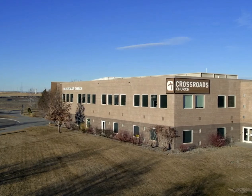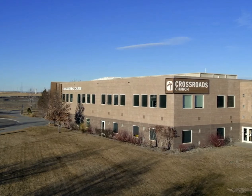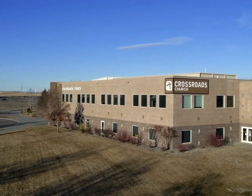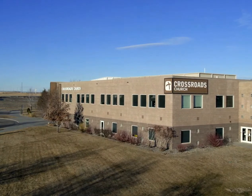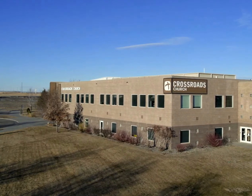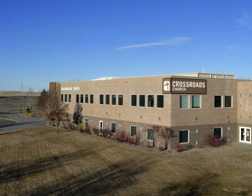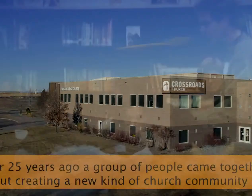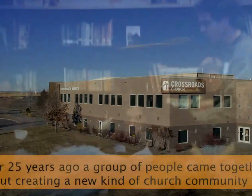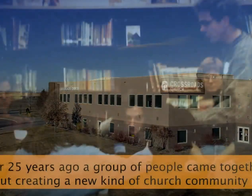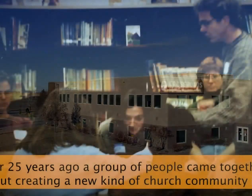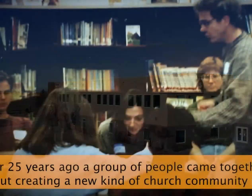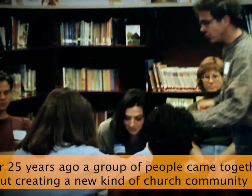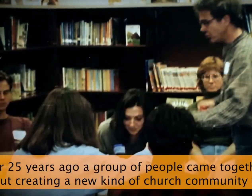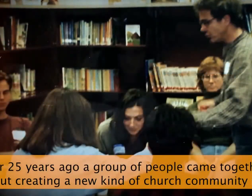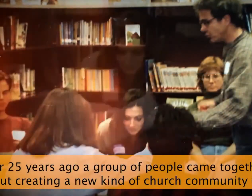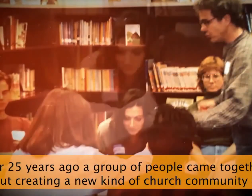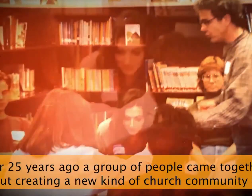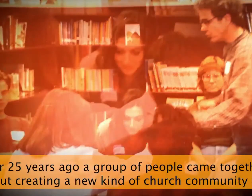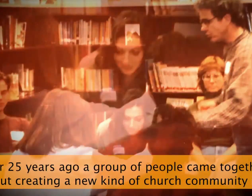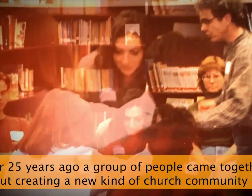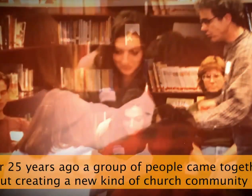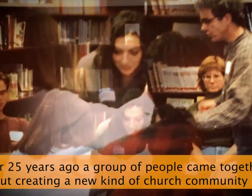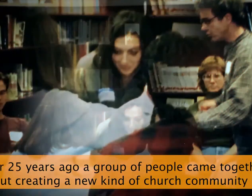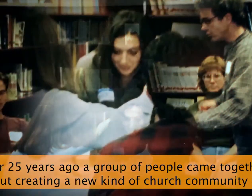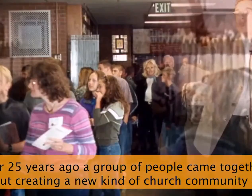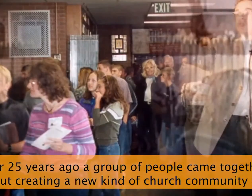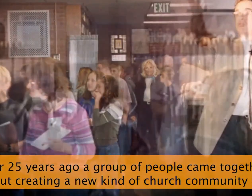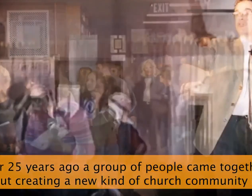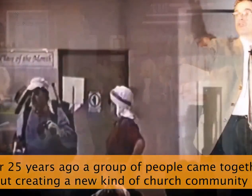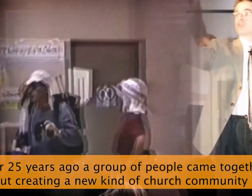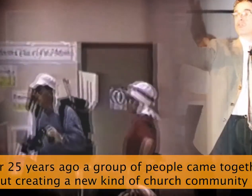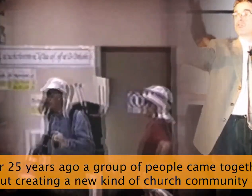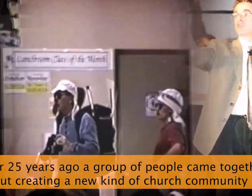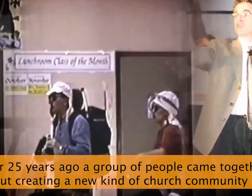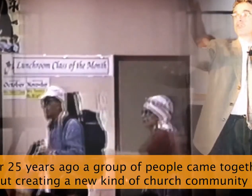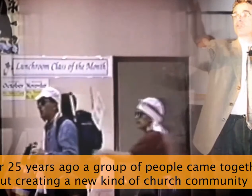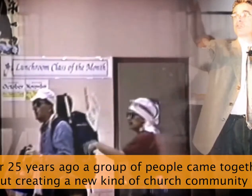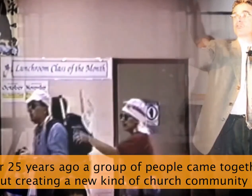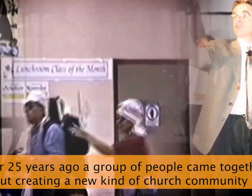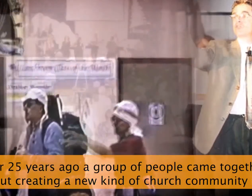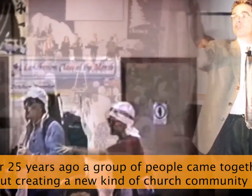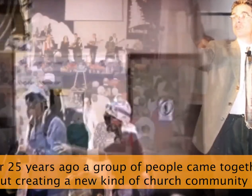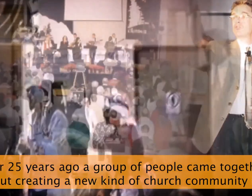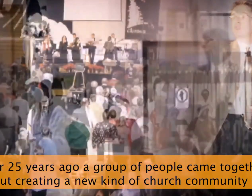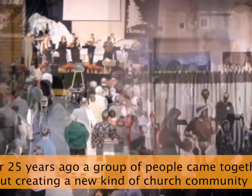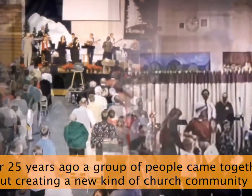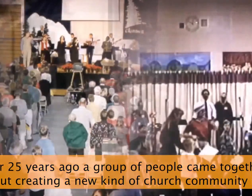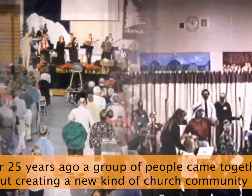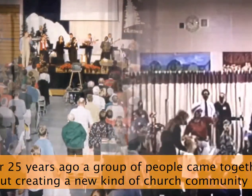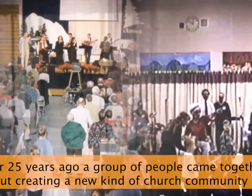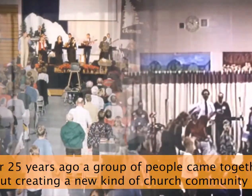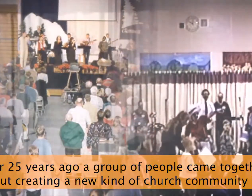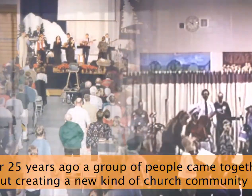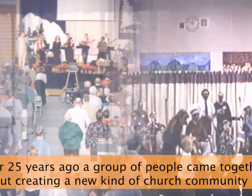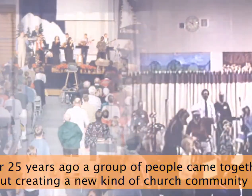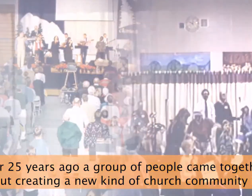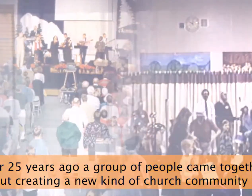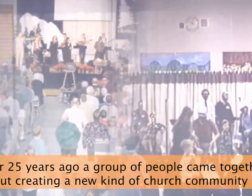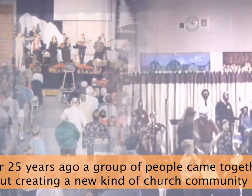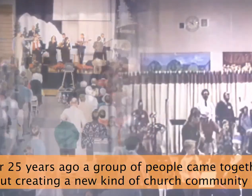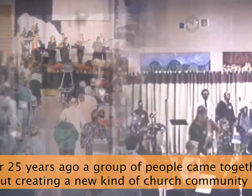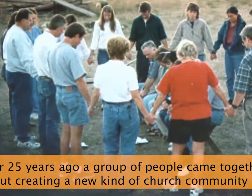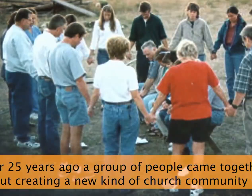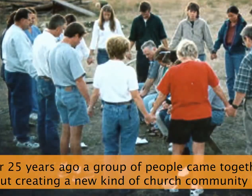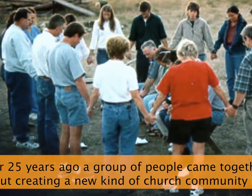Please feel free to take a seat. Over 25 years ago, a group of people came together and dreamed about creating a new kind of